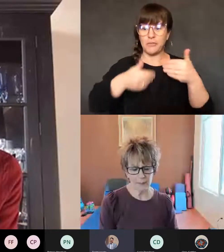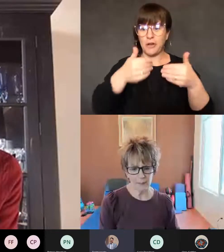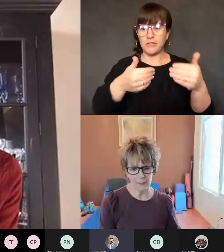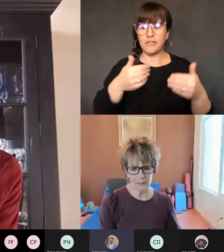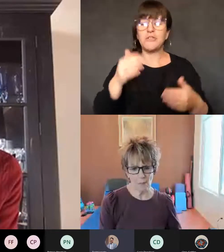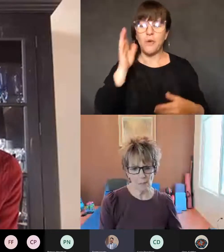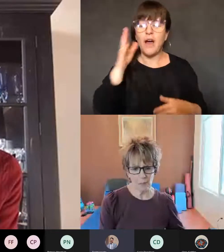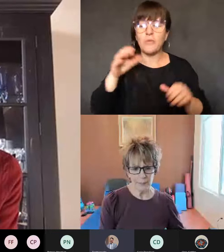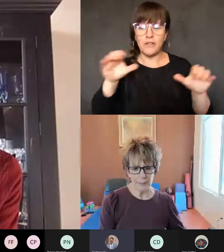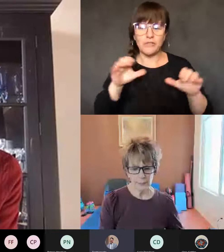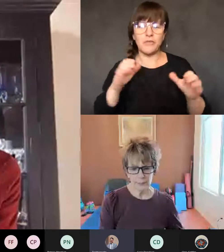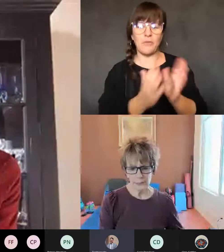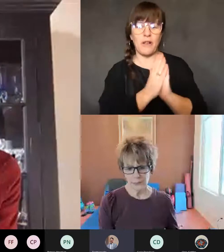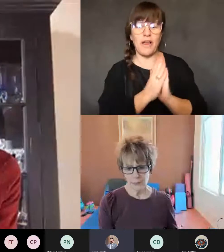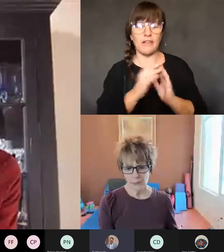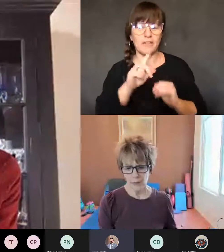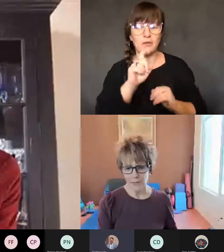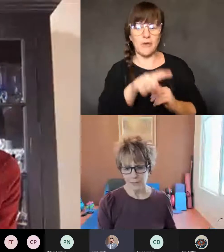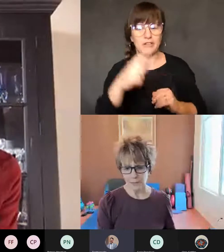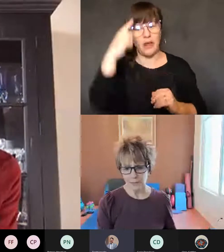do that now. I thought of something.